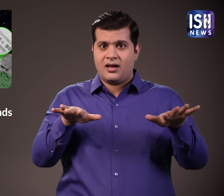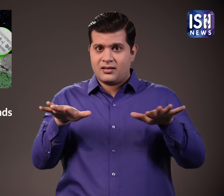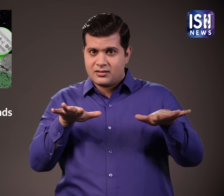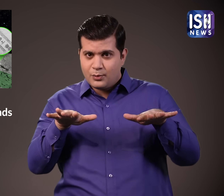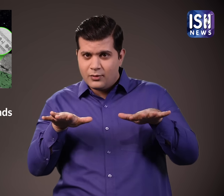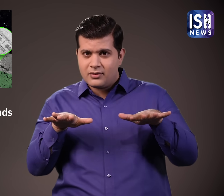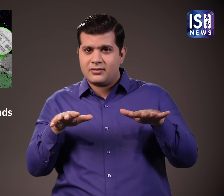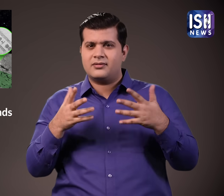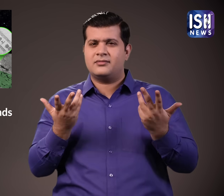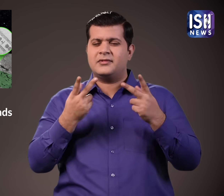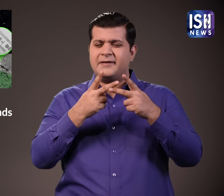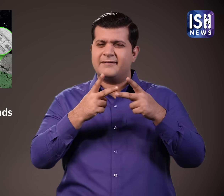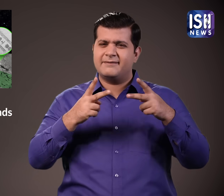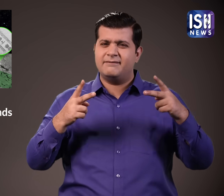earthquakes, etc.